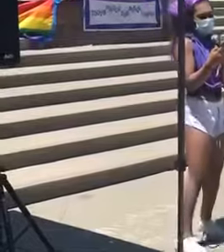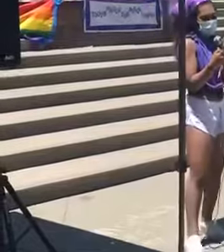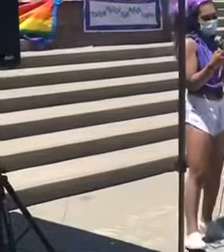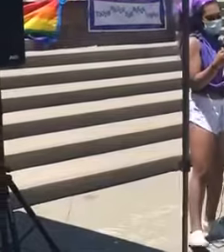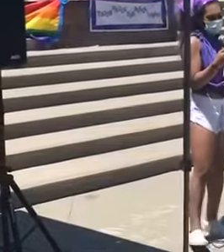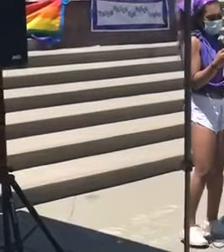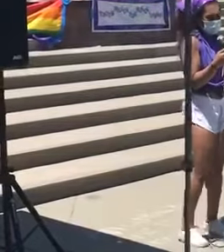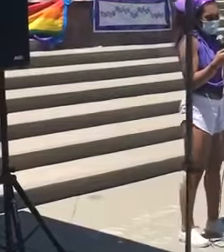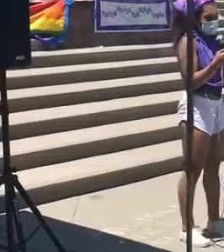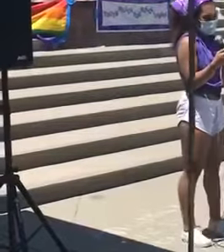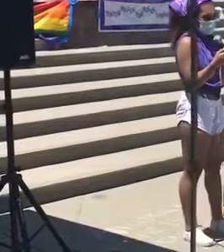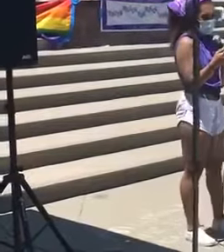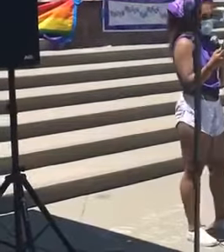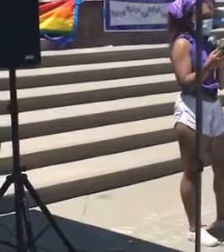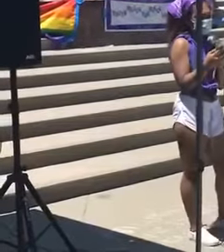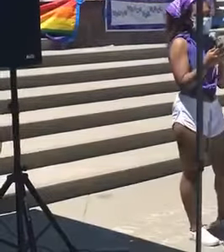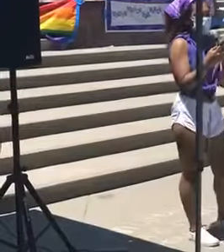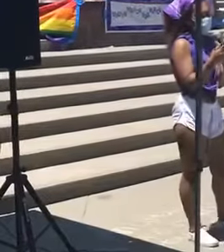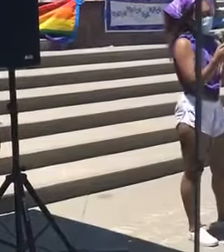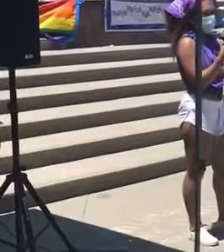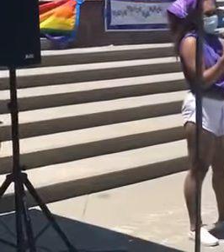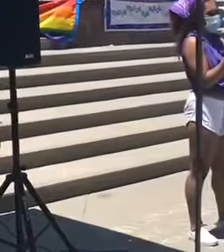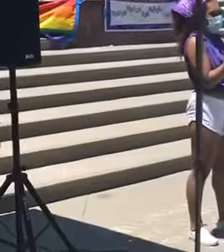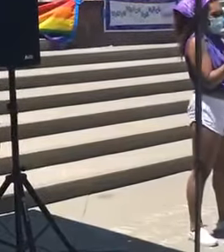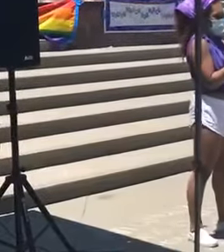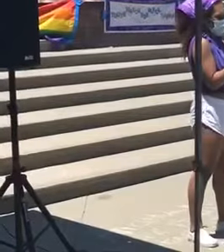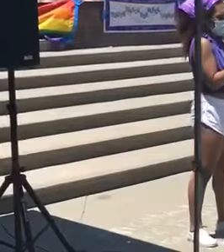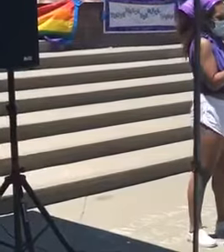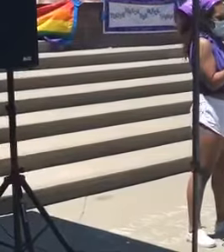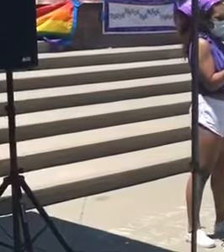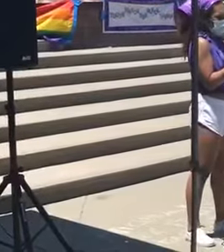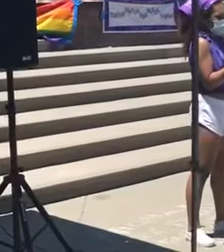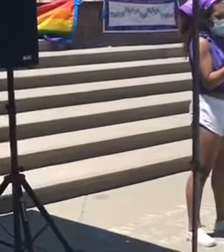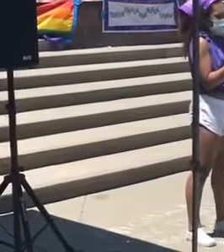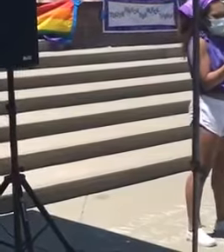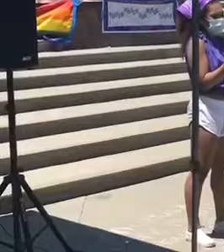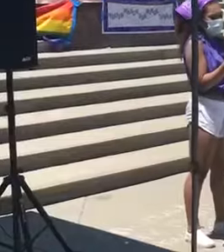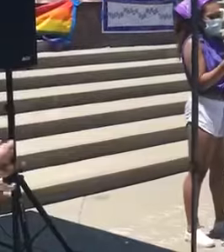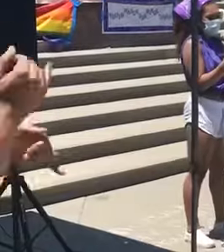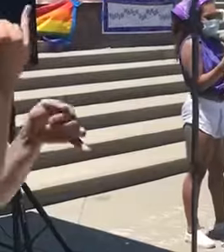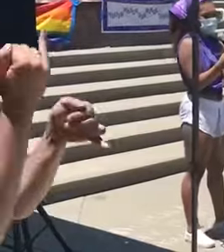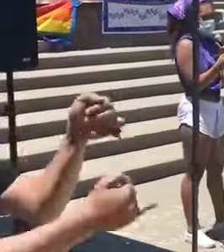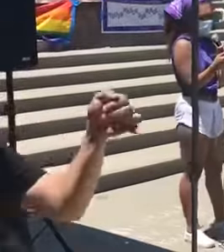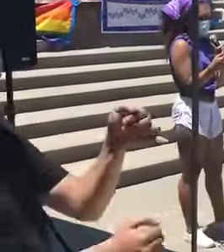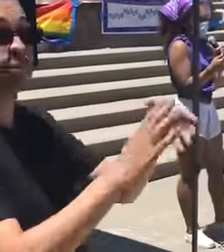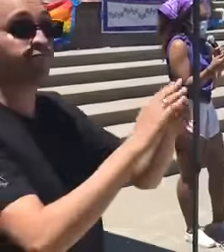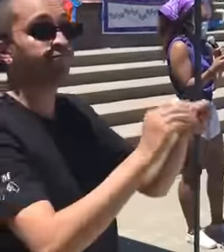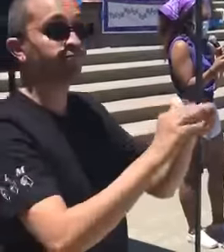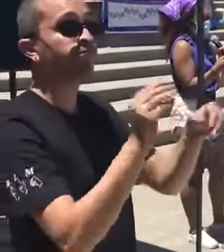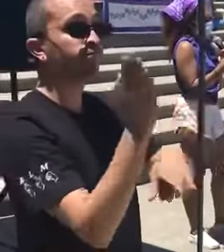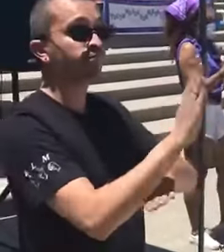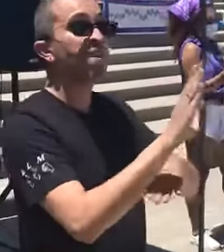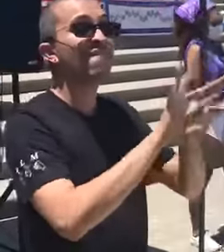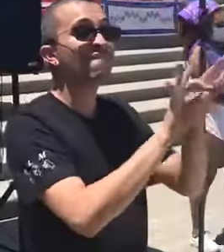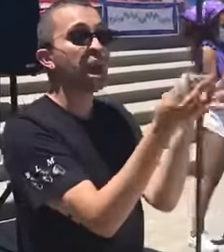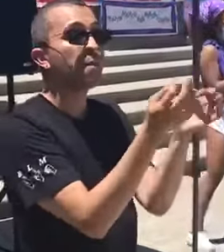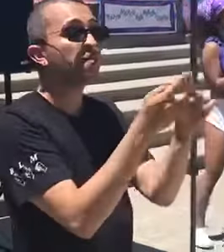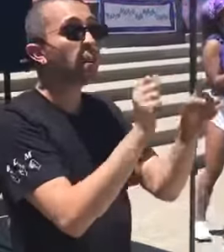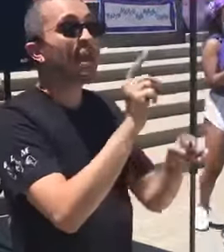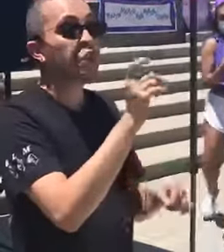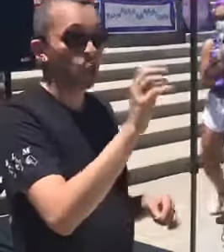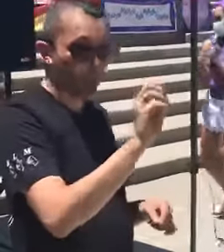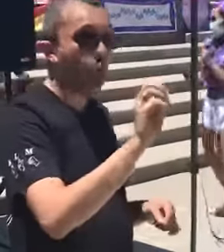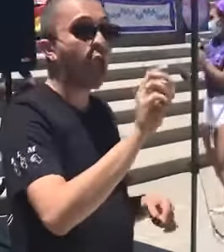The last speakers before we get on our way are the family of Antonio Thomas who was murdered in December 2019 in the Sacramento